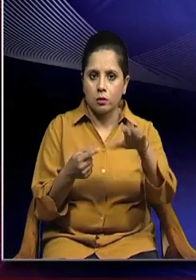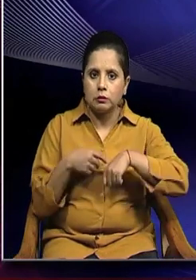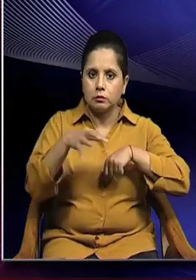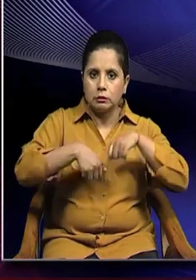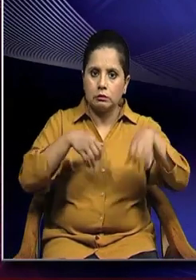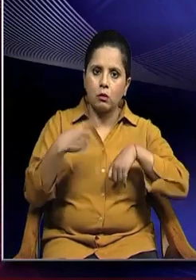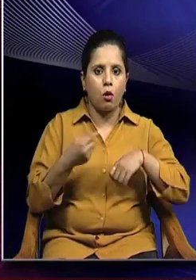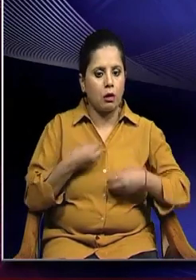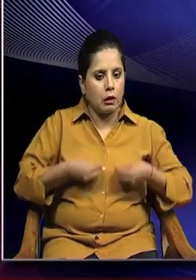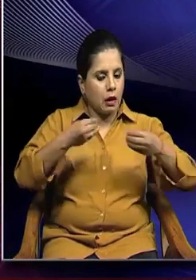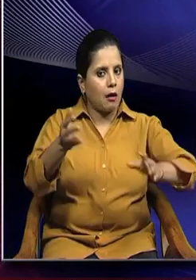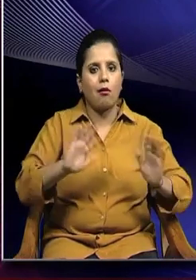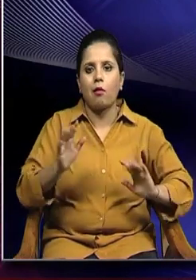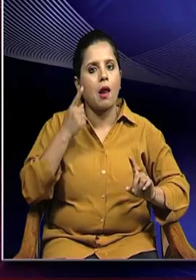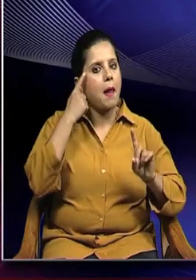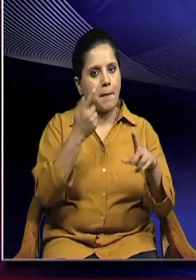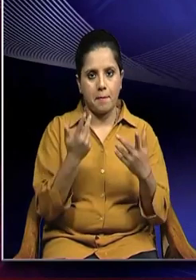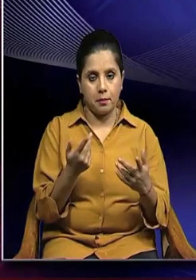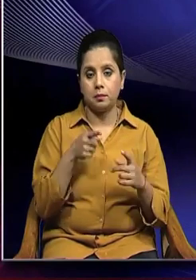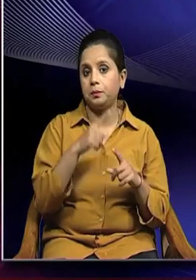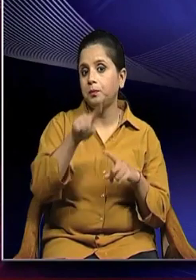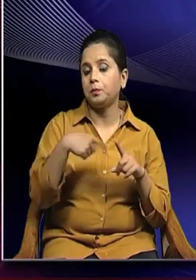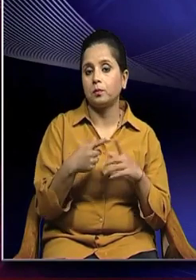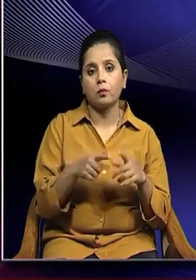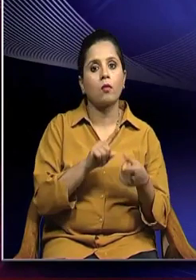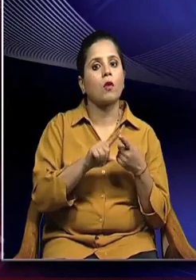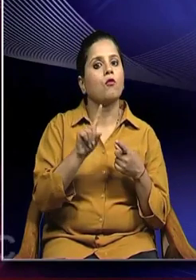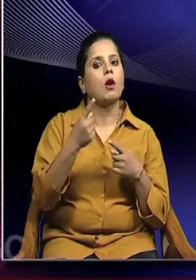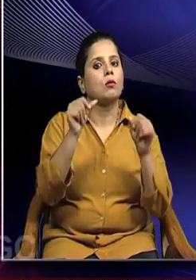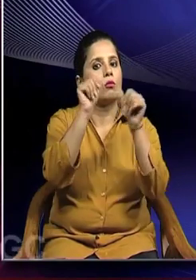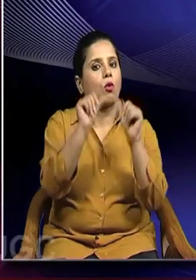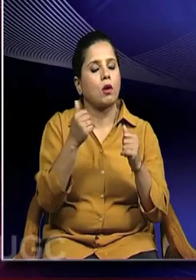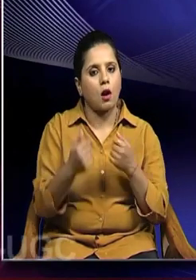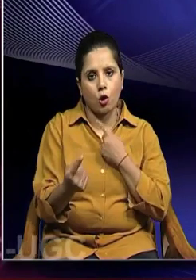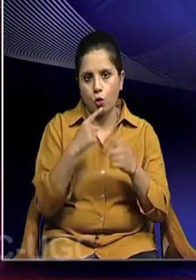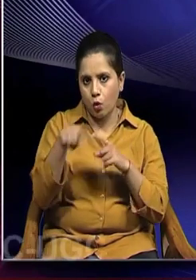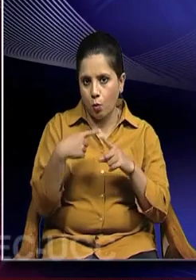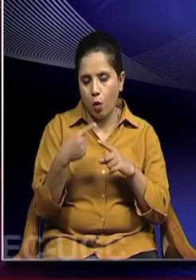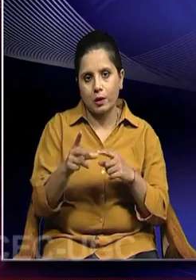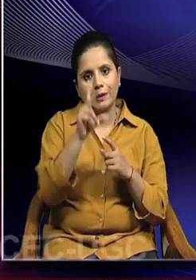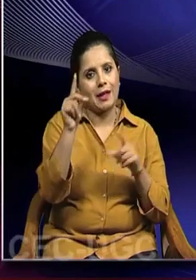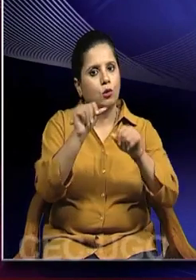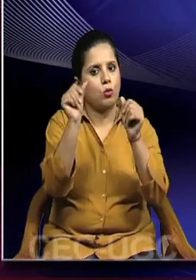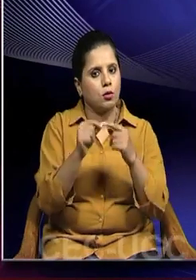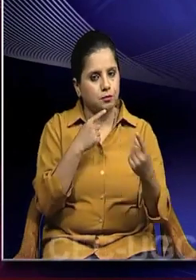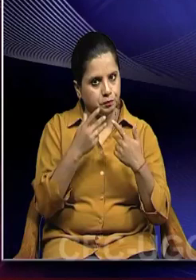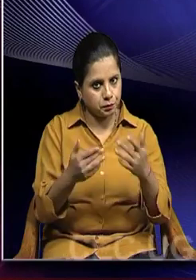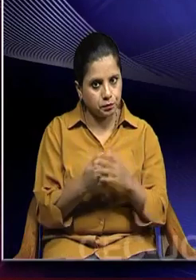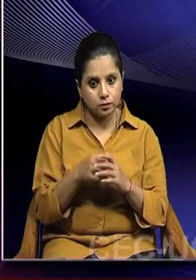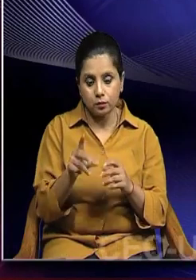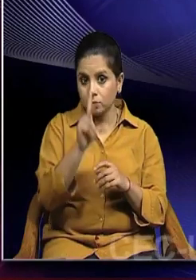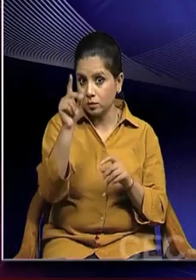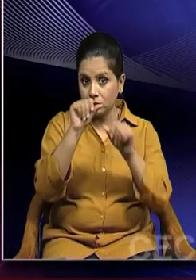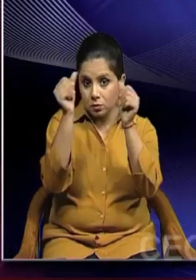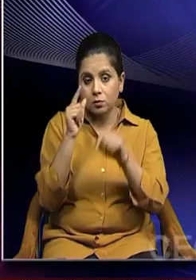taking only. So, this was the first model. Now, we will talk about the second model, which classifies,